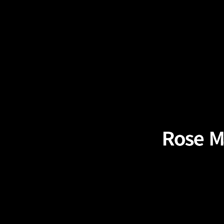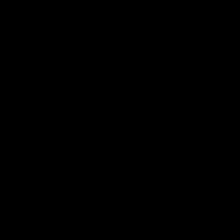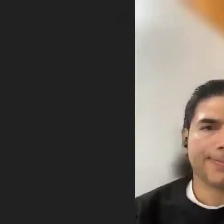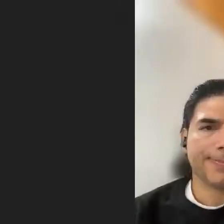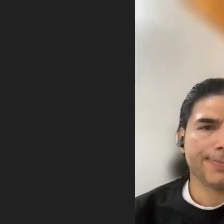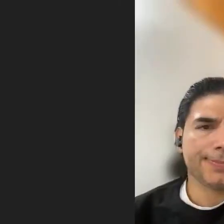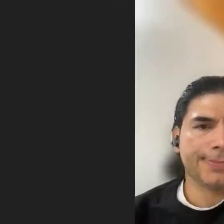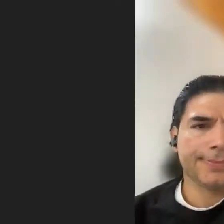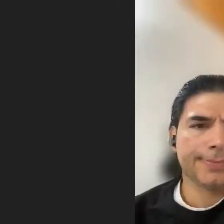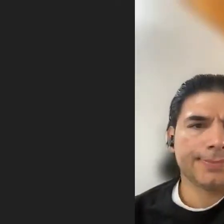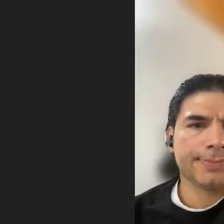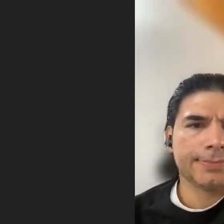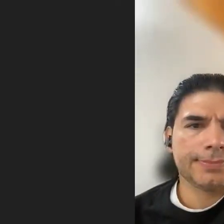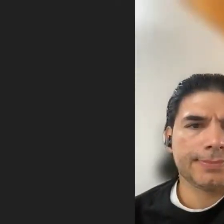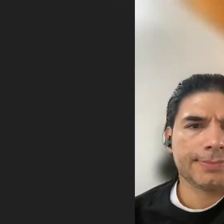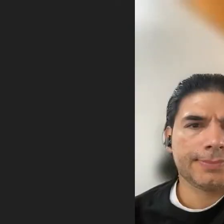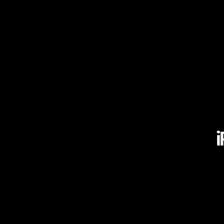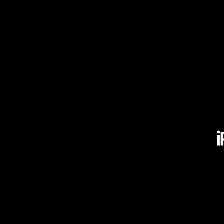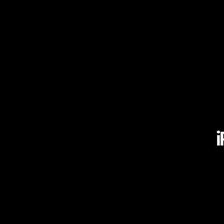Present.